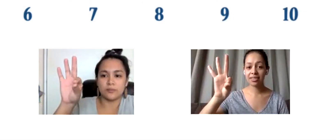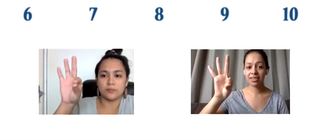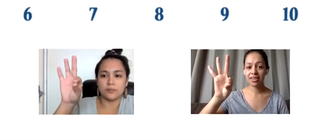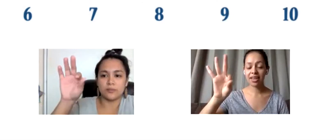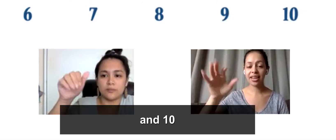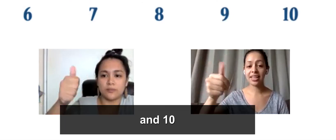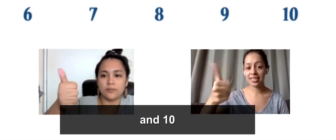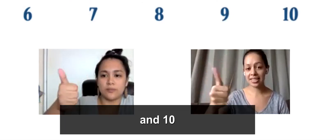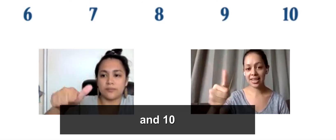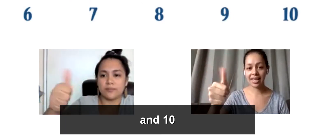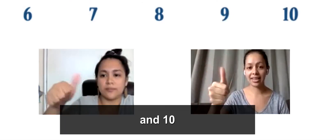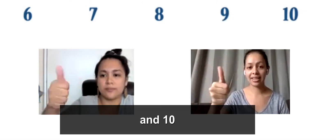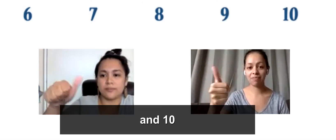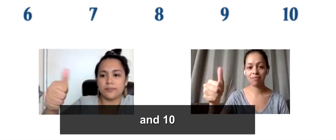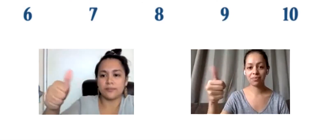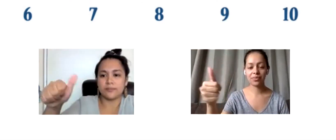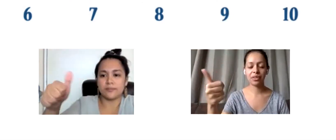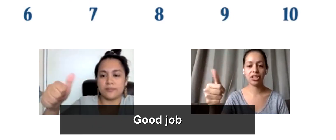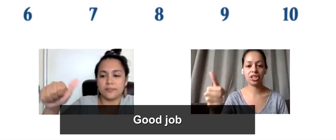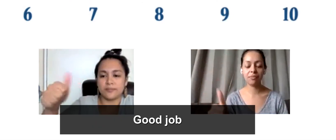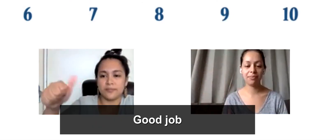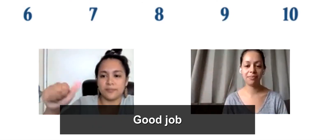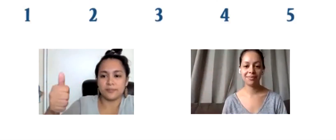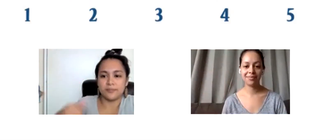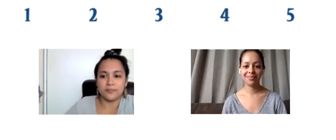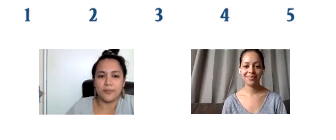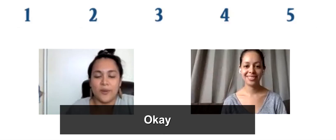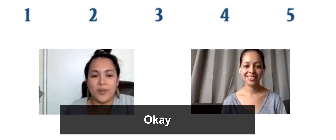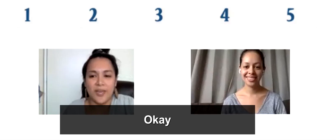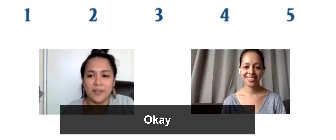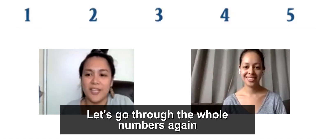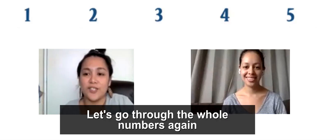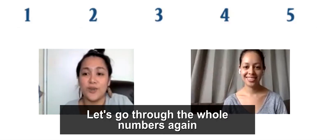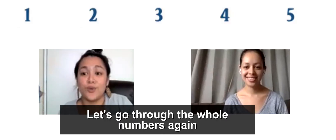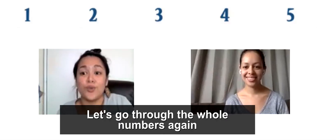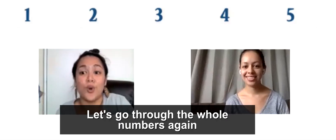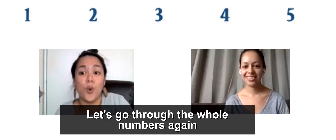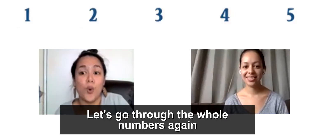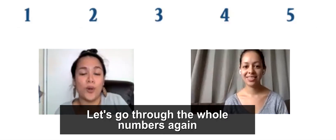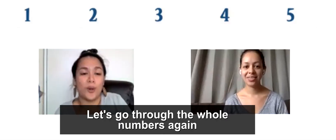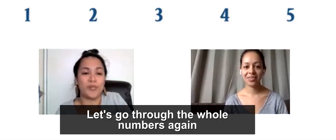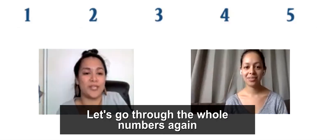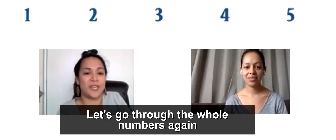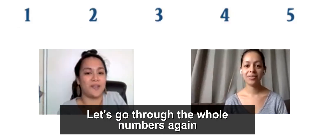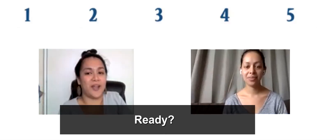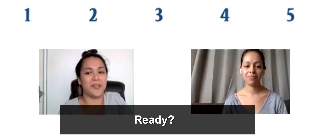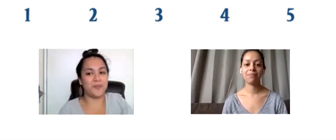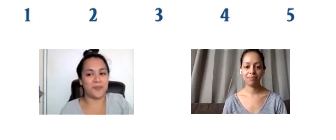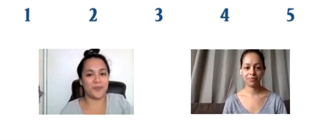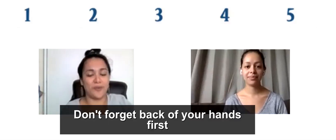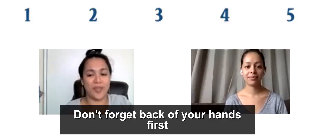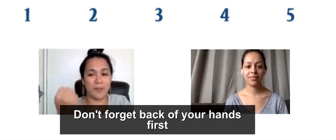9, and 10. Good job. Okay, let's go through the whole numbers again.